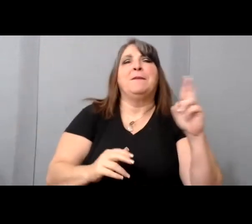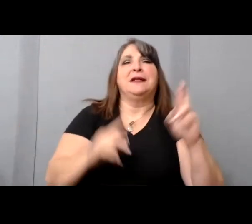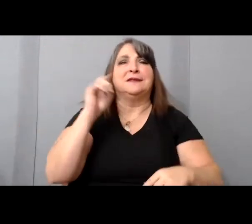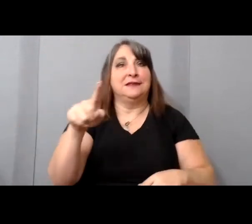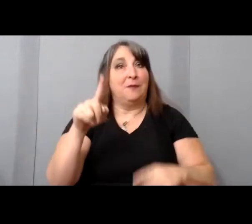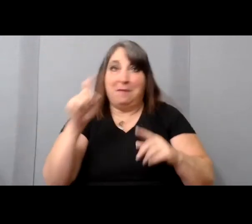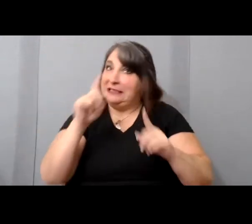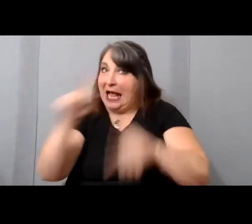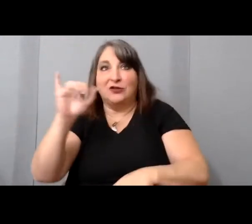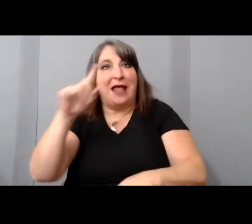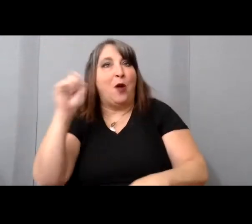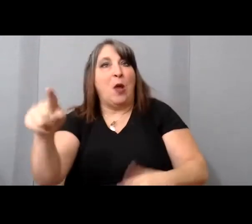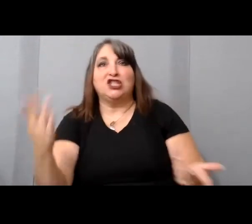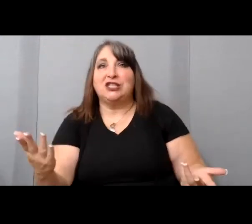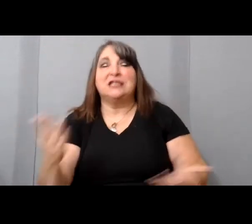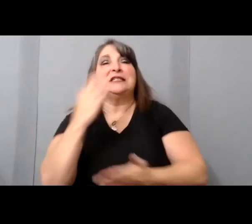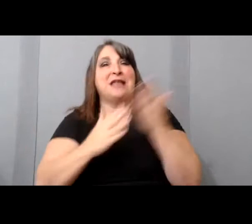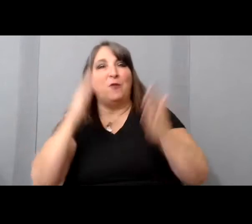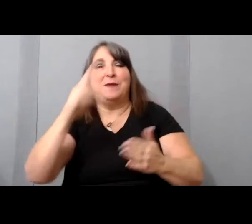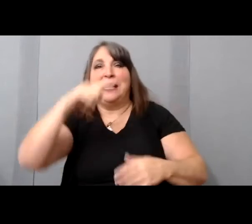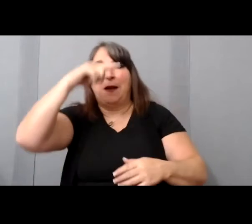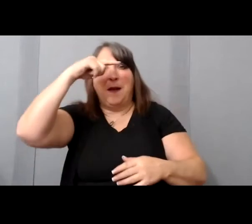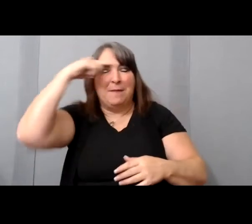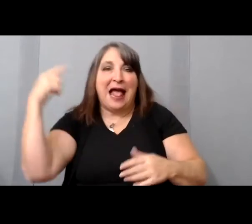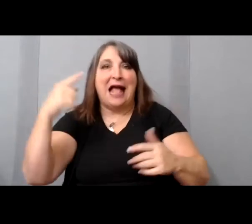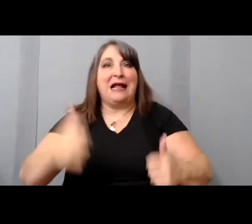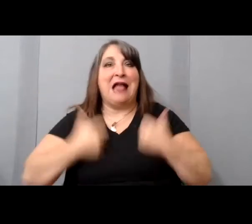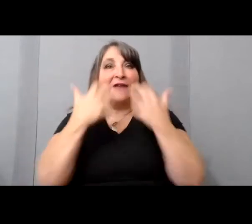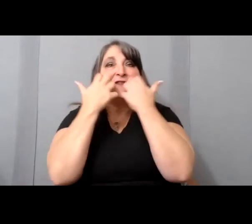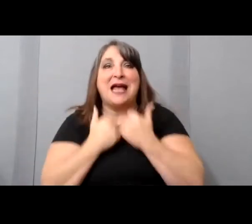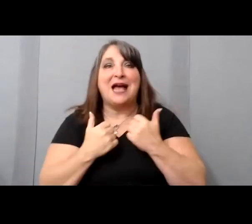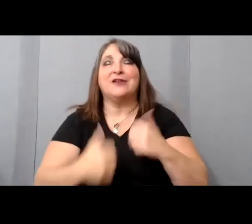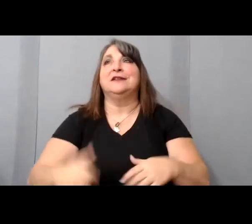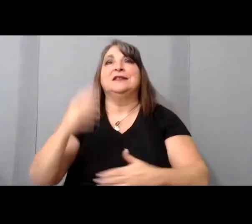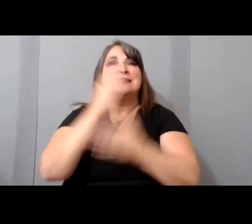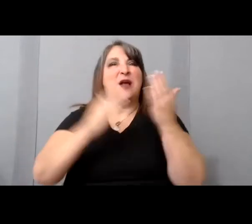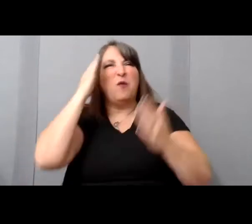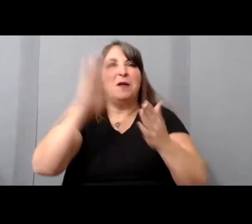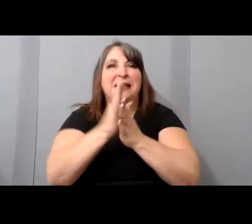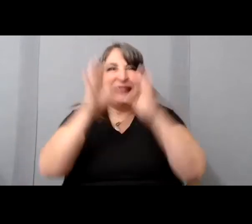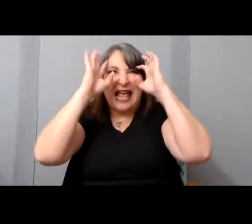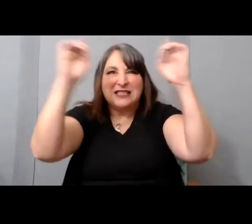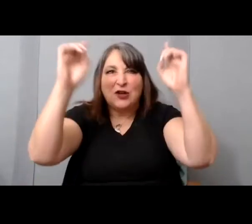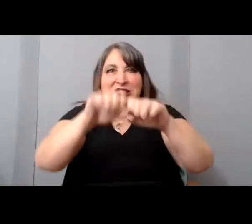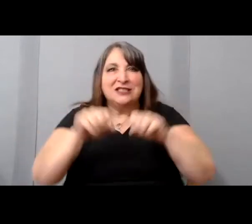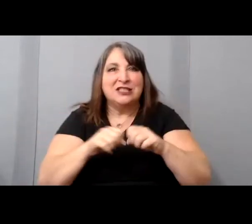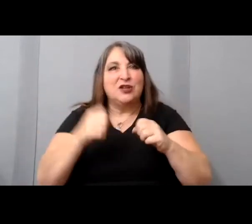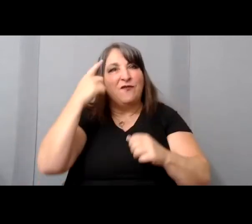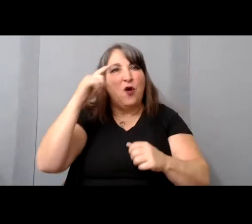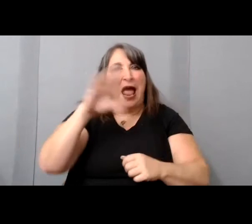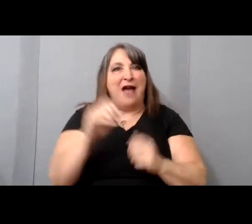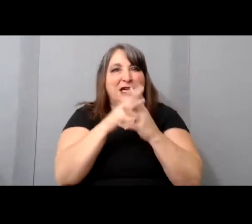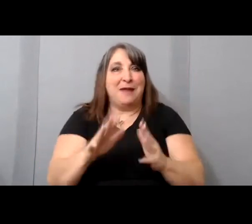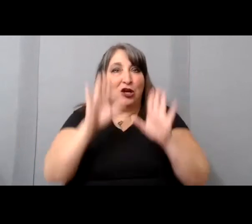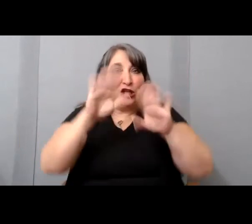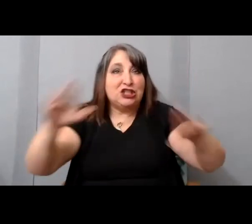be reparations. Some of them will be Black Lives Matter. Some of them will be the educational situation of African-American children. But these